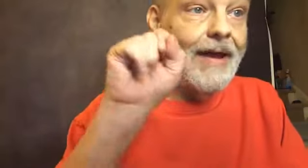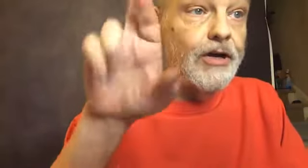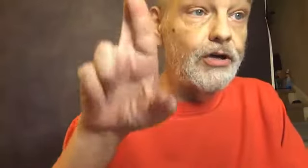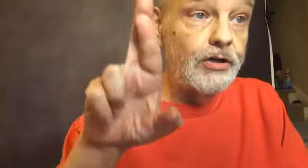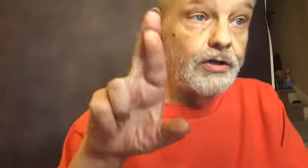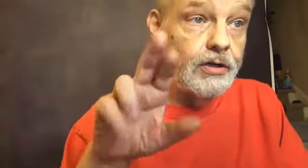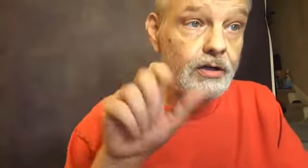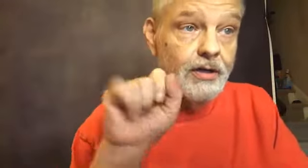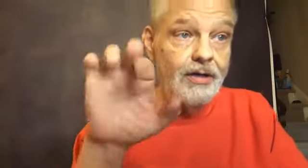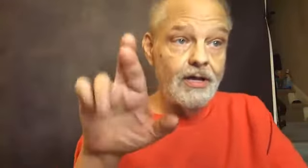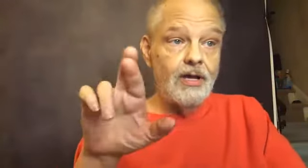air,